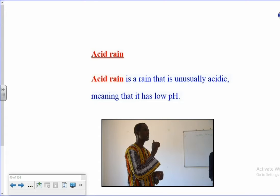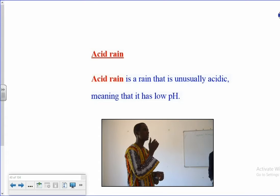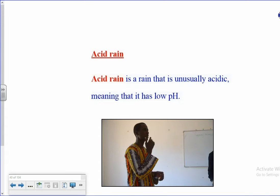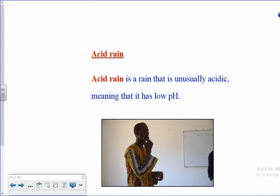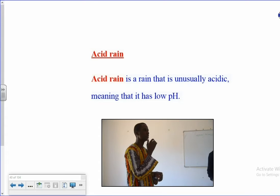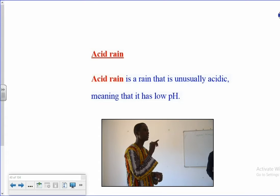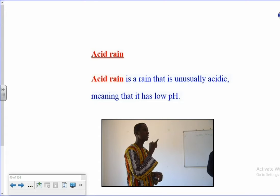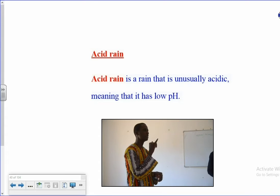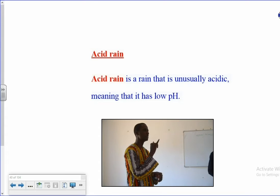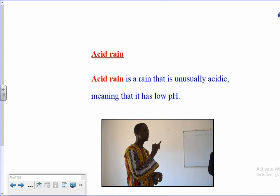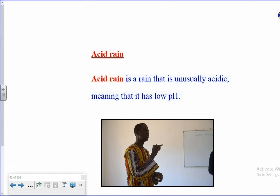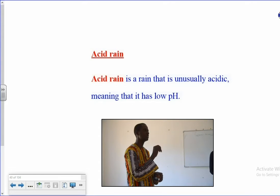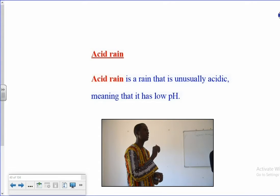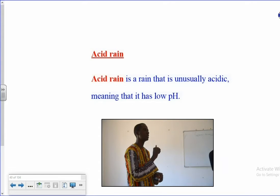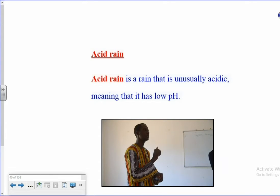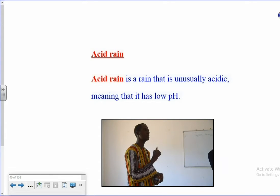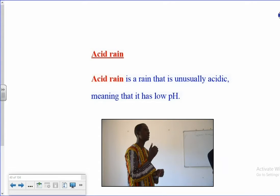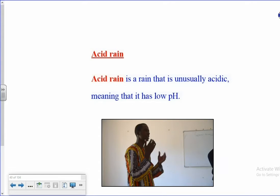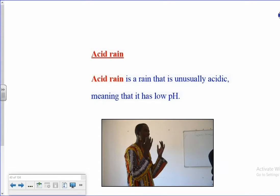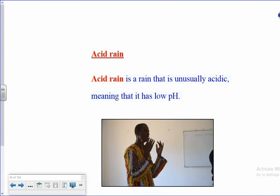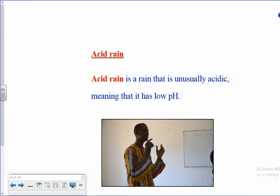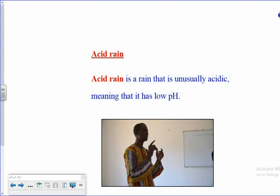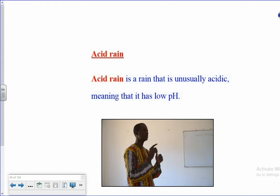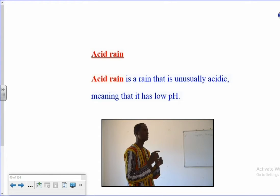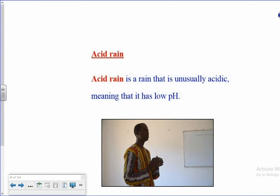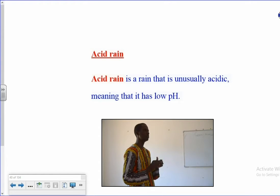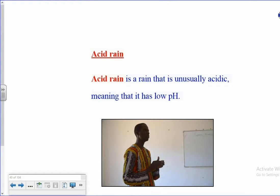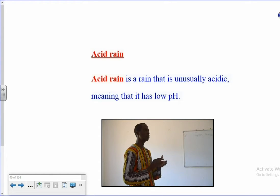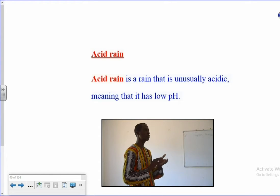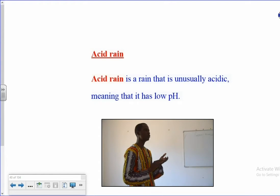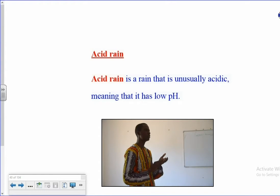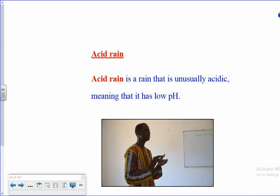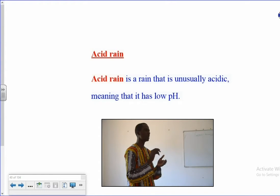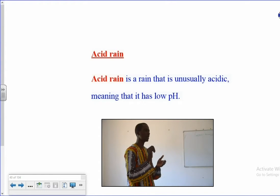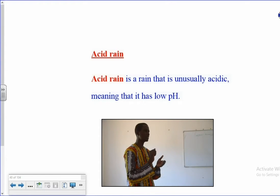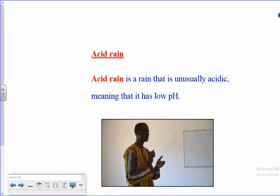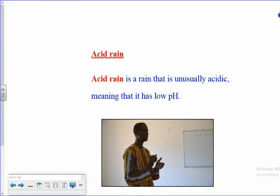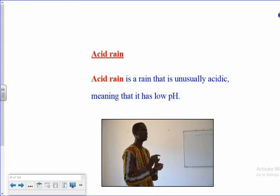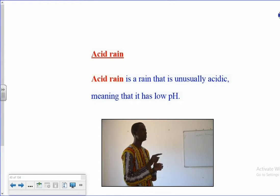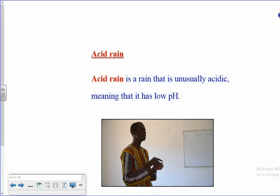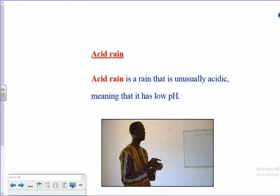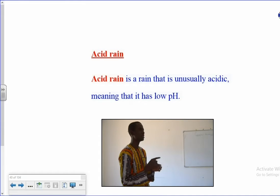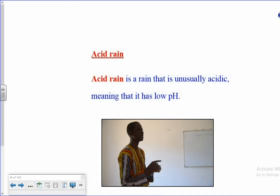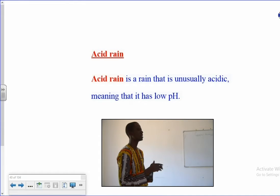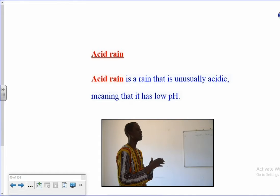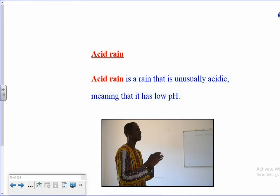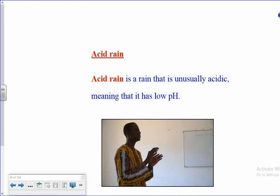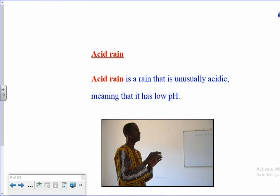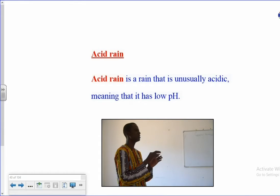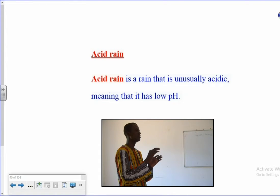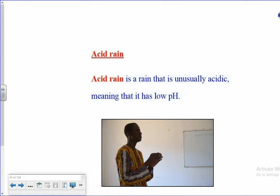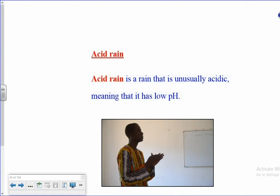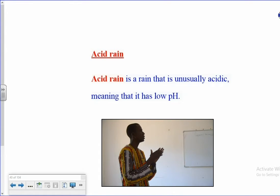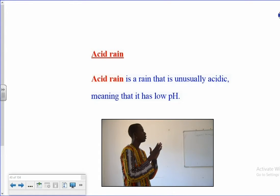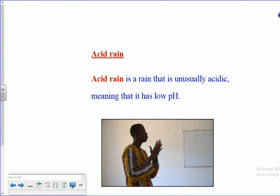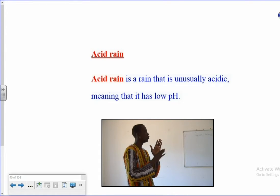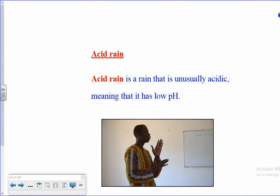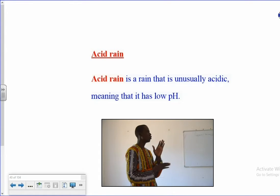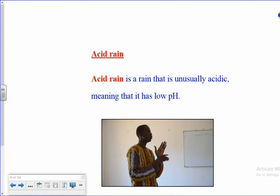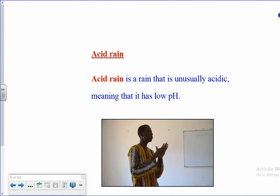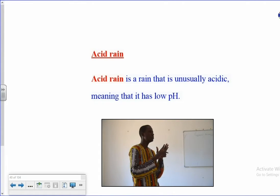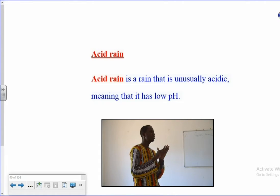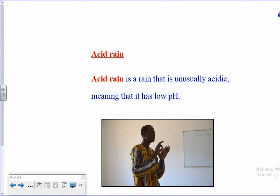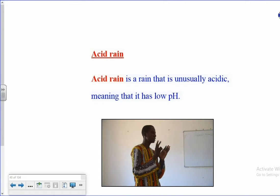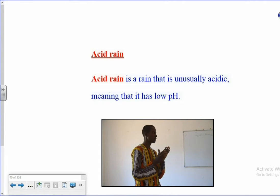has low pH. You may not easily realize the acidity of acidic rain. Why? Because normally it has a very